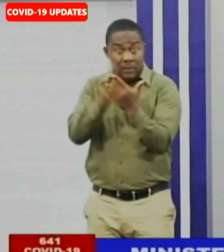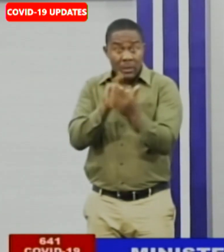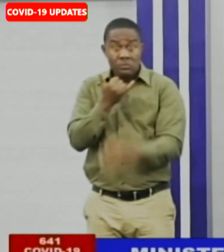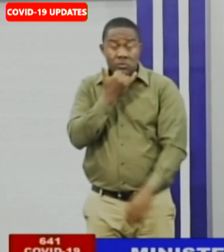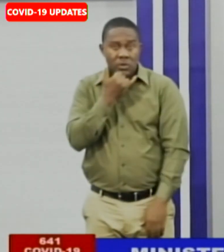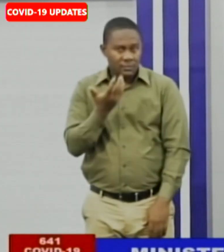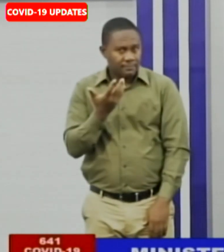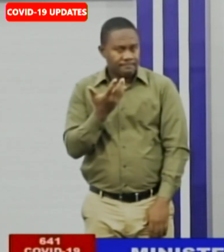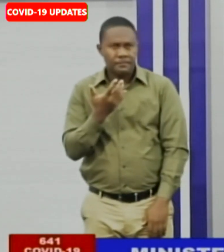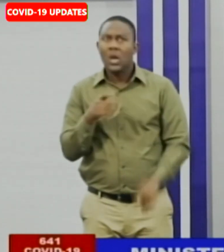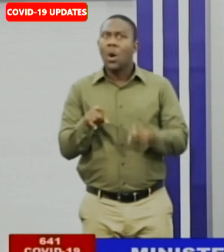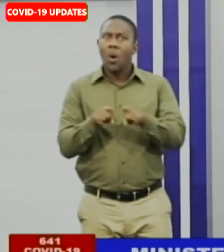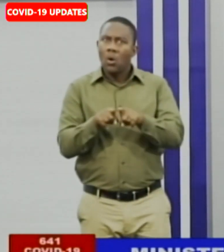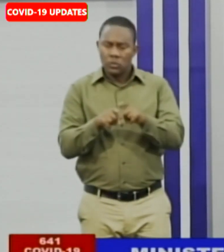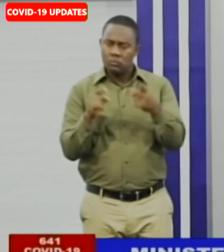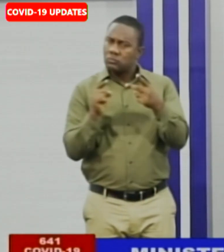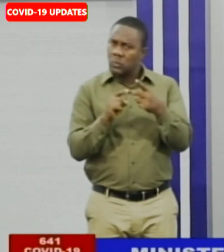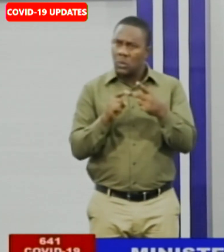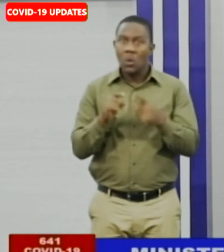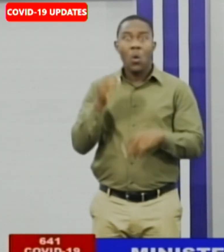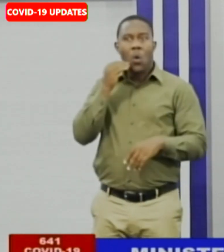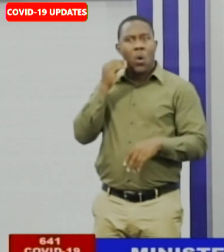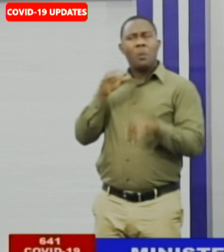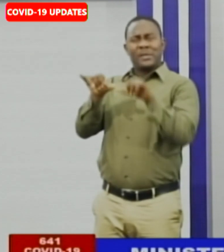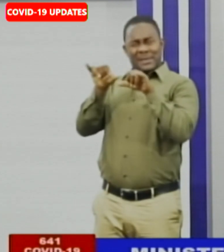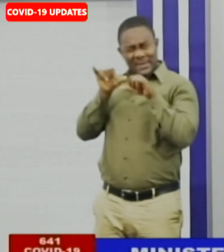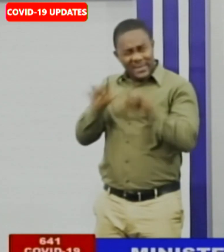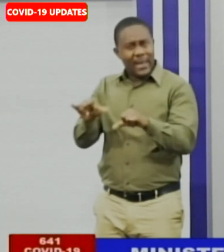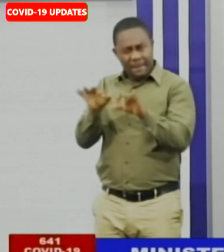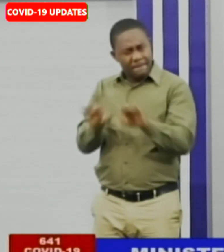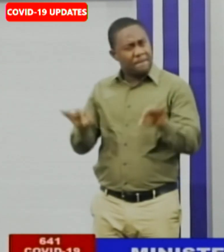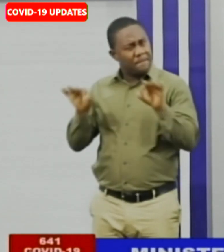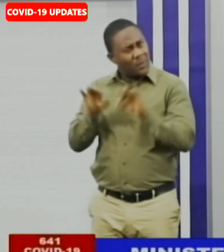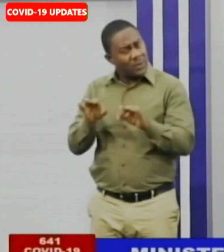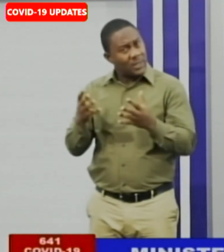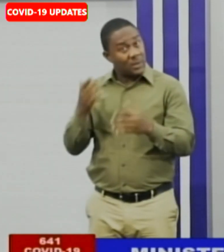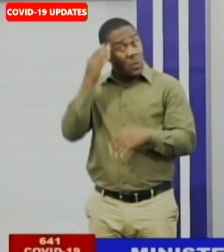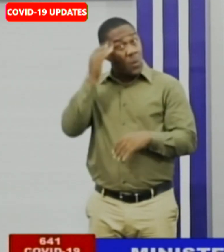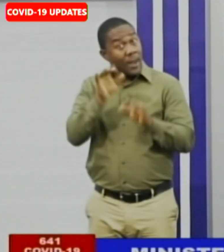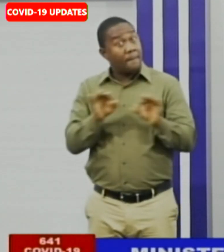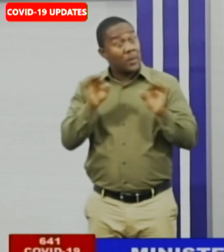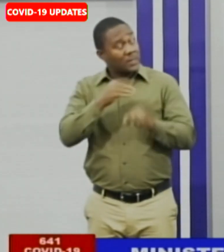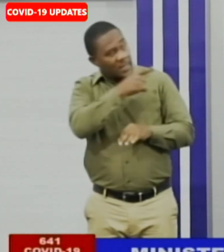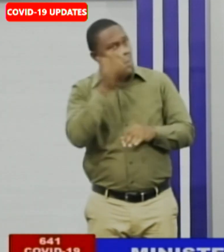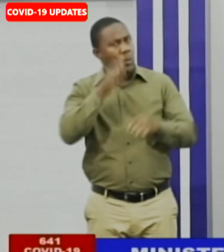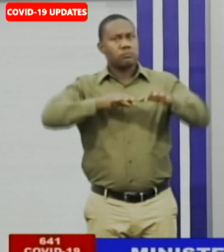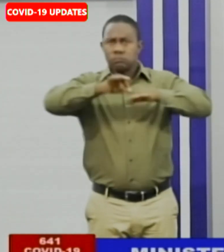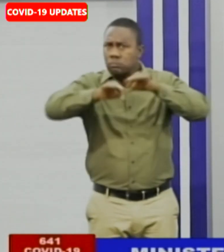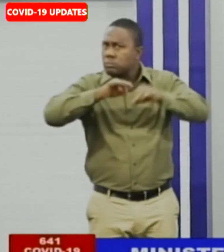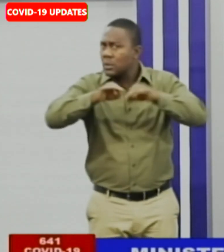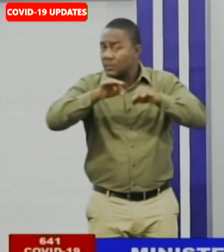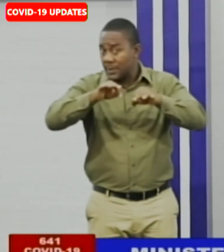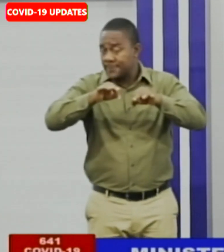to stay at home so that you don't end up having to go through the path that he went through before